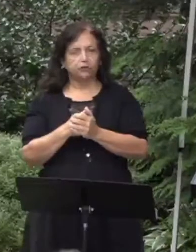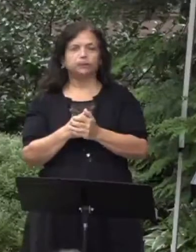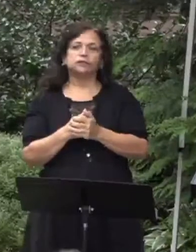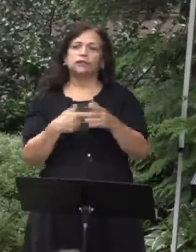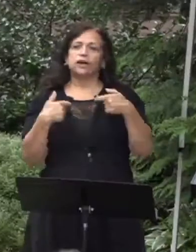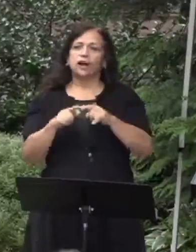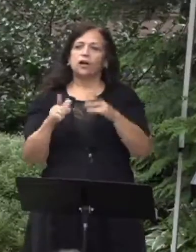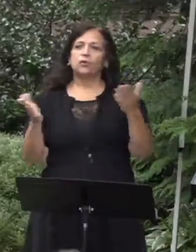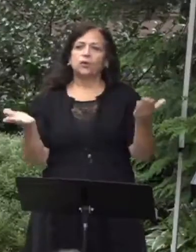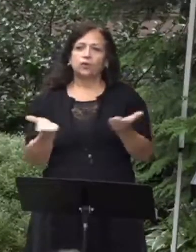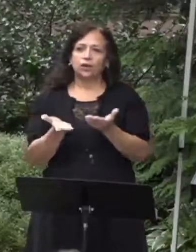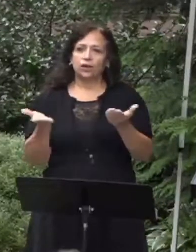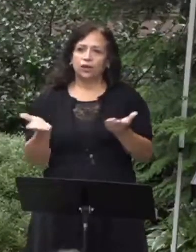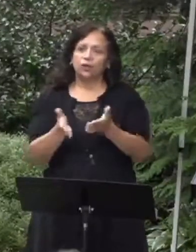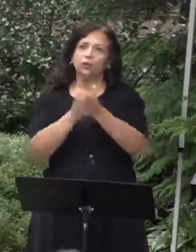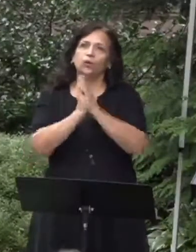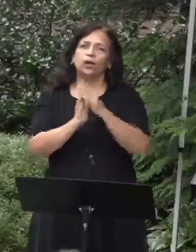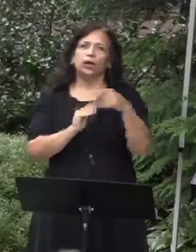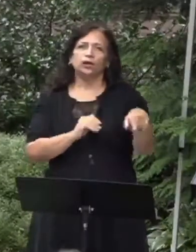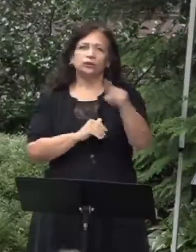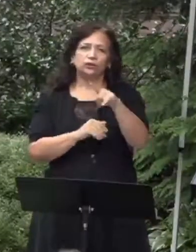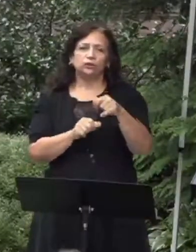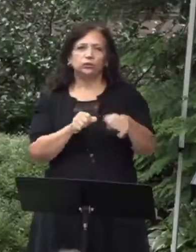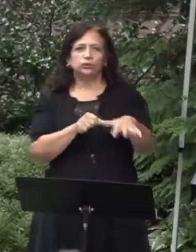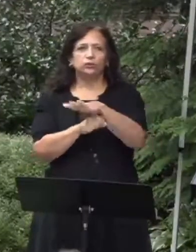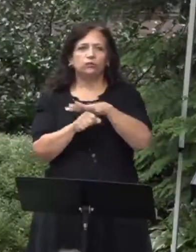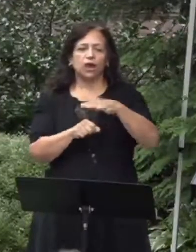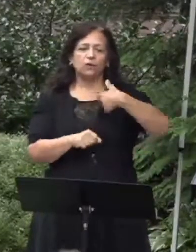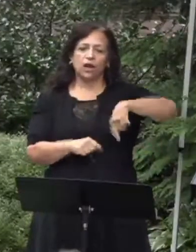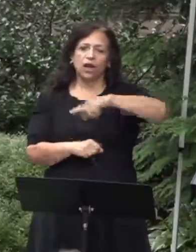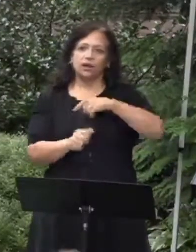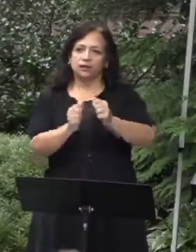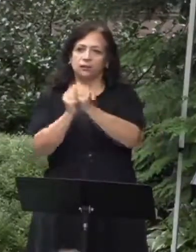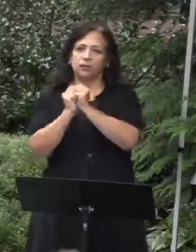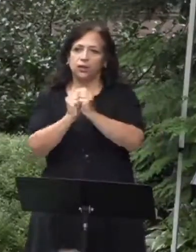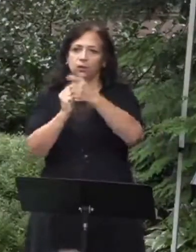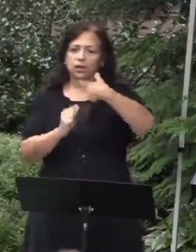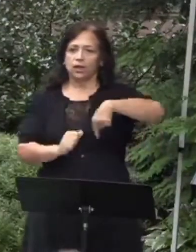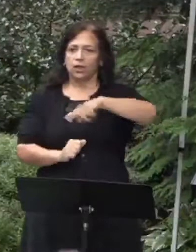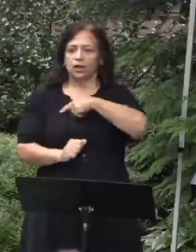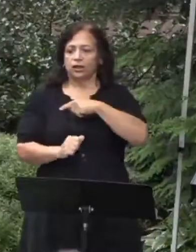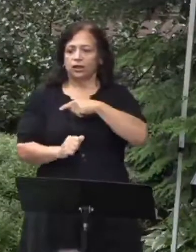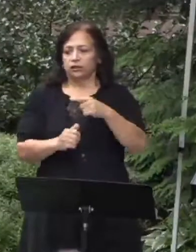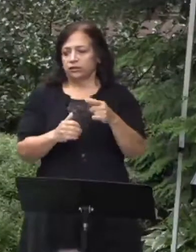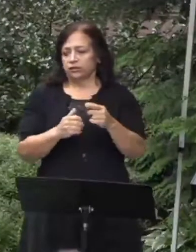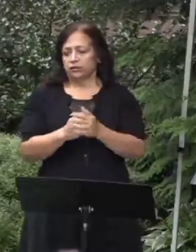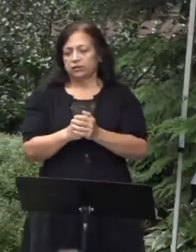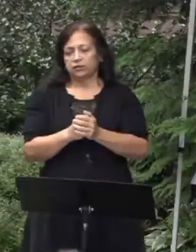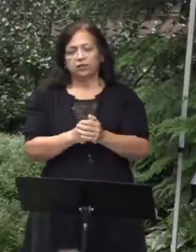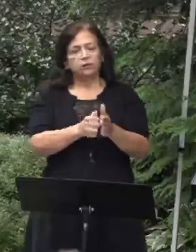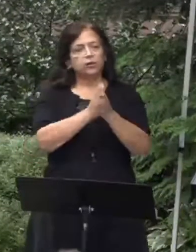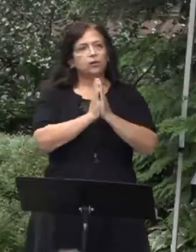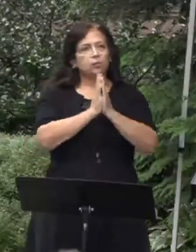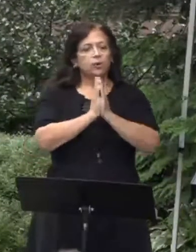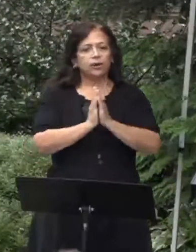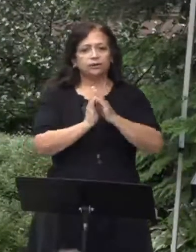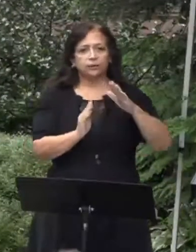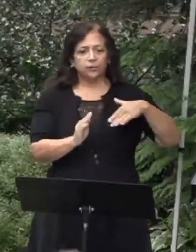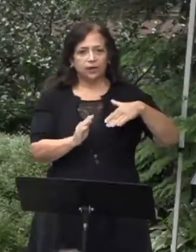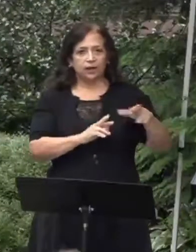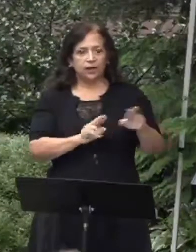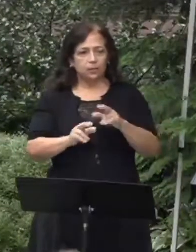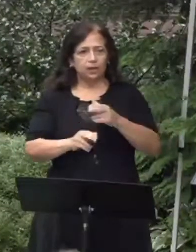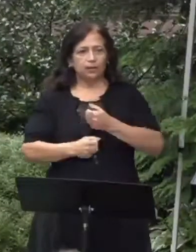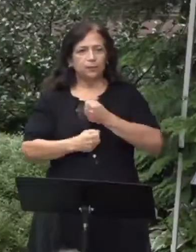are here, we ask that you would surround us and be with us, even in the prayers that we are not ready to say